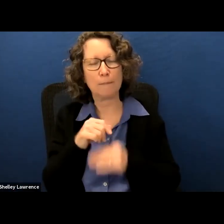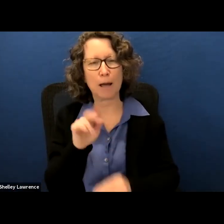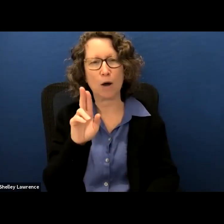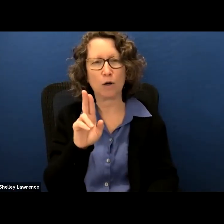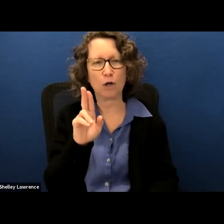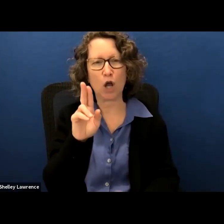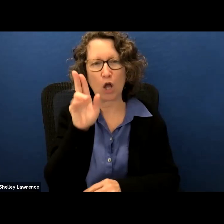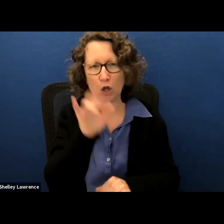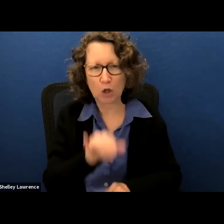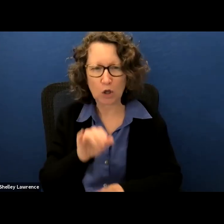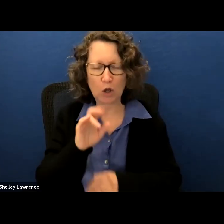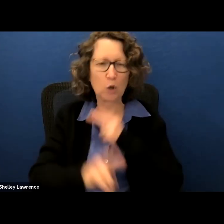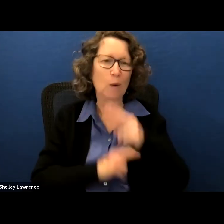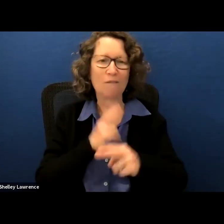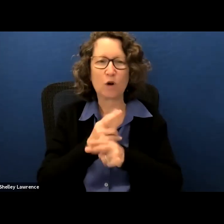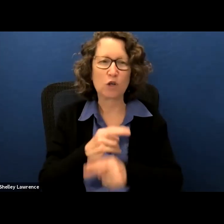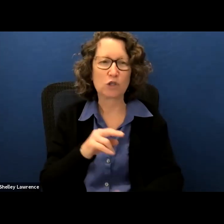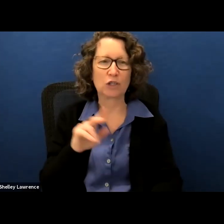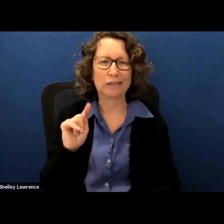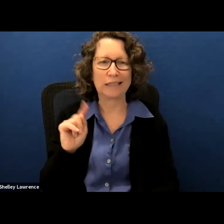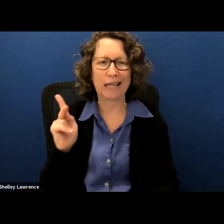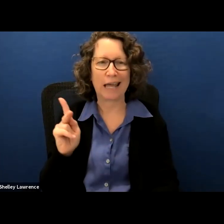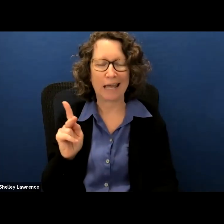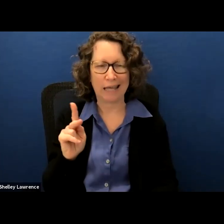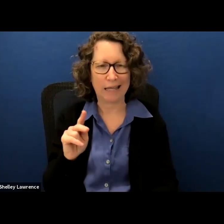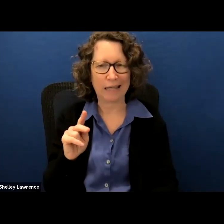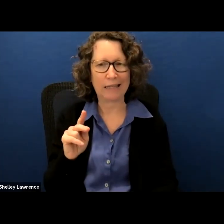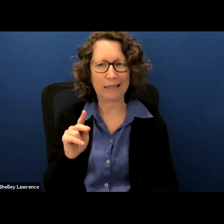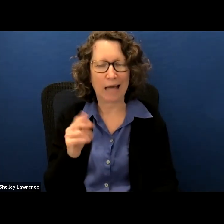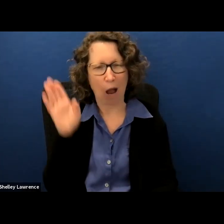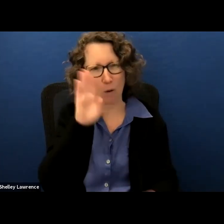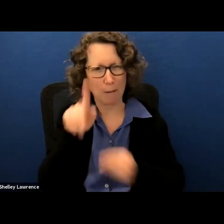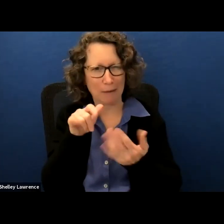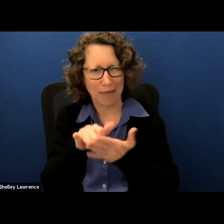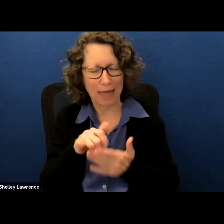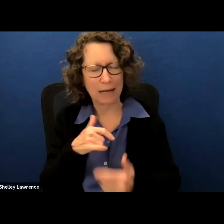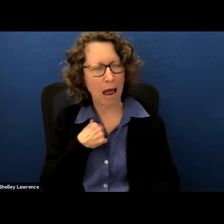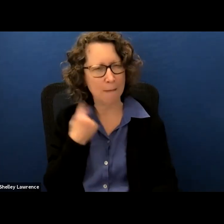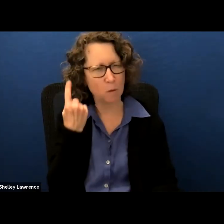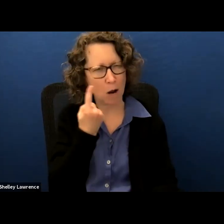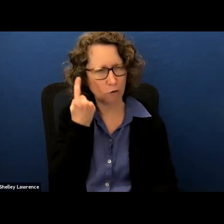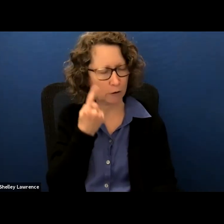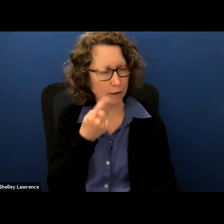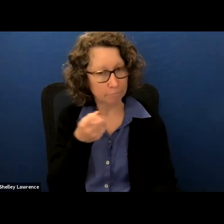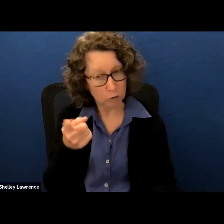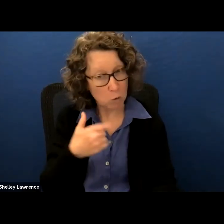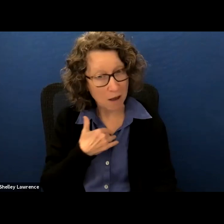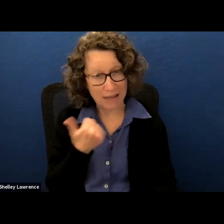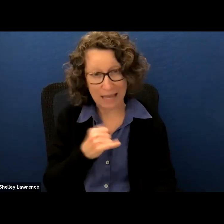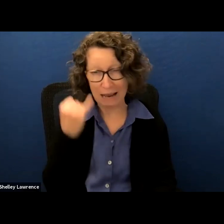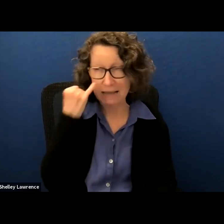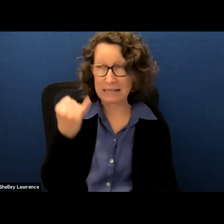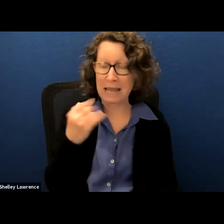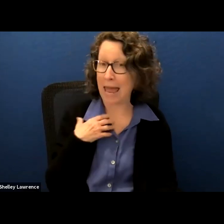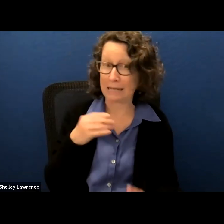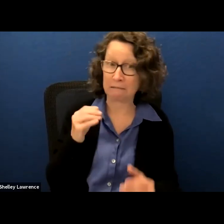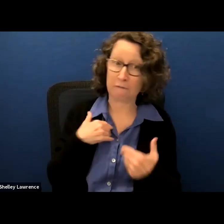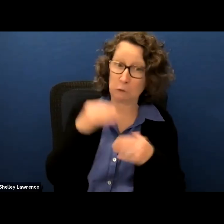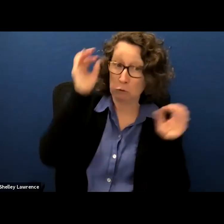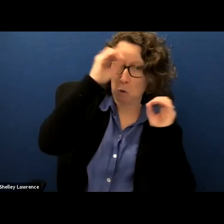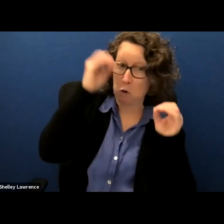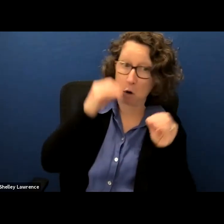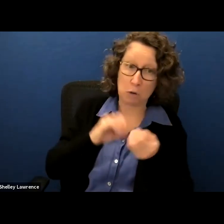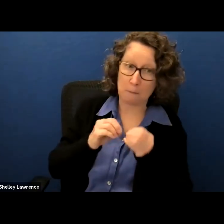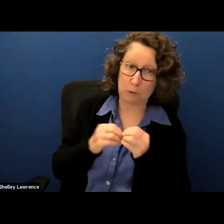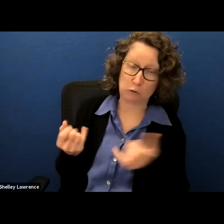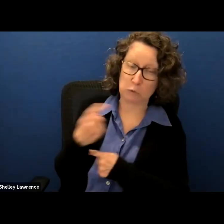the Universal Transitional Kindergarten. And I'm wondering if you have any idea, and it's okay if you don't have numbers